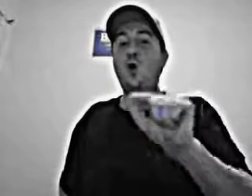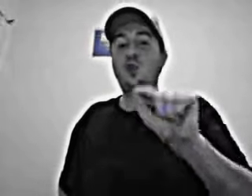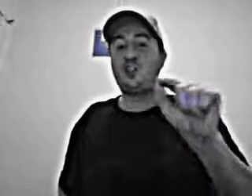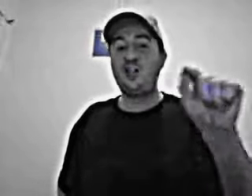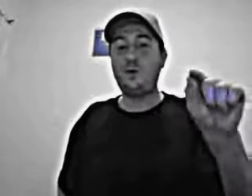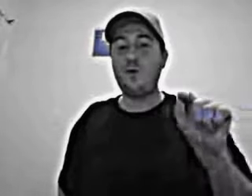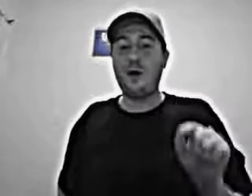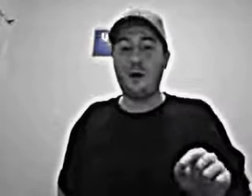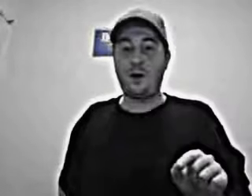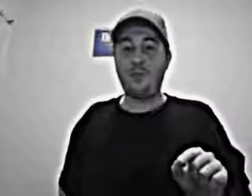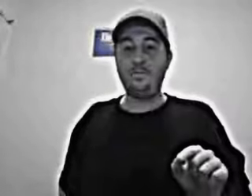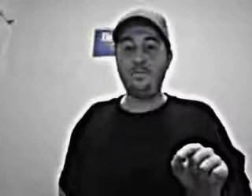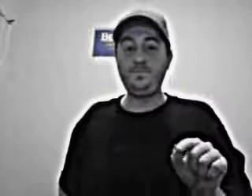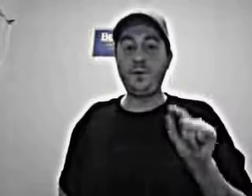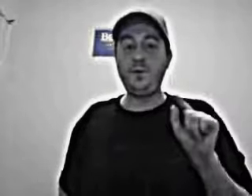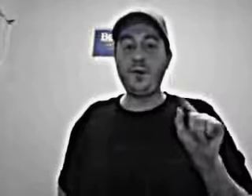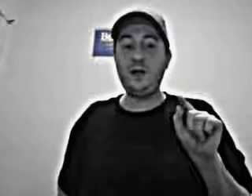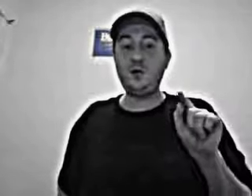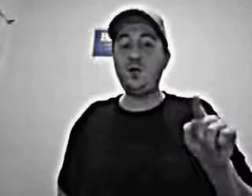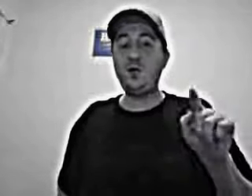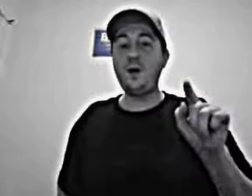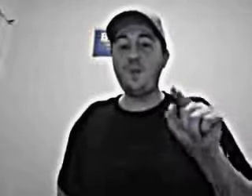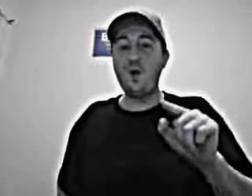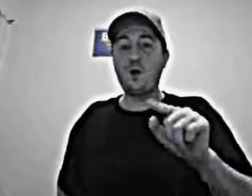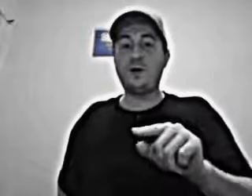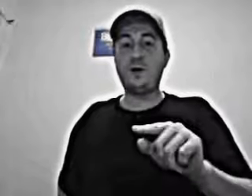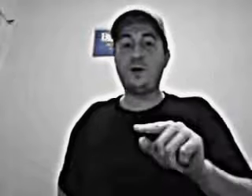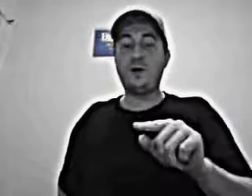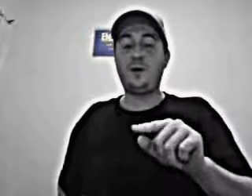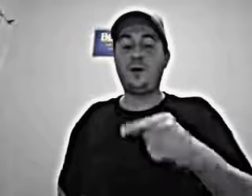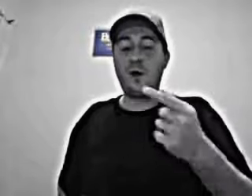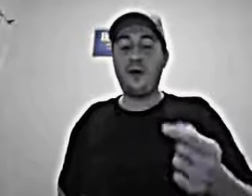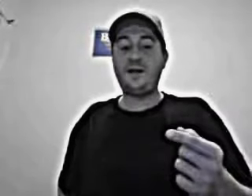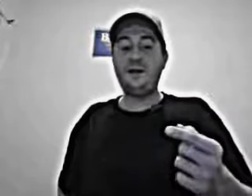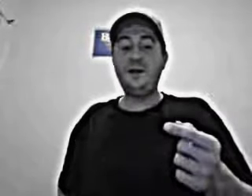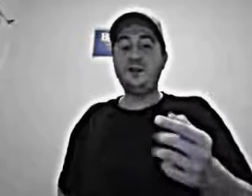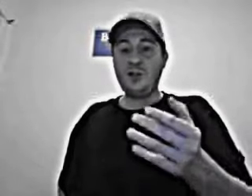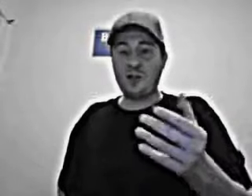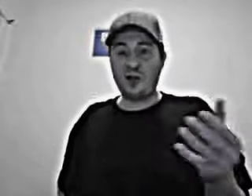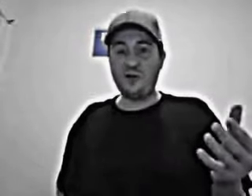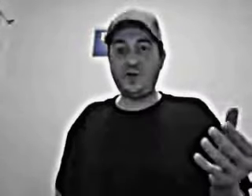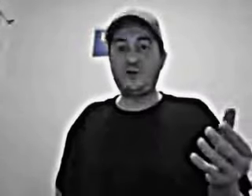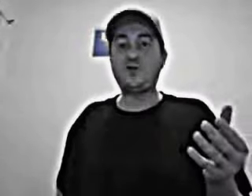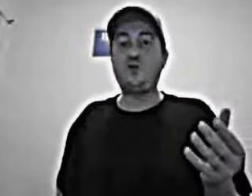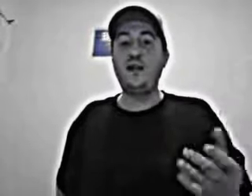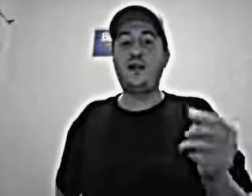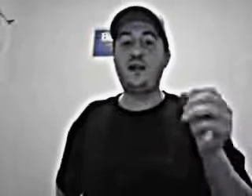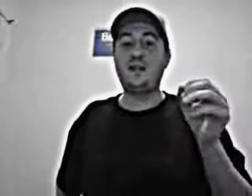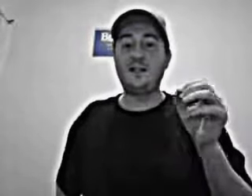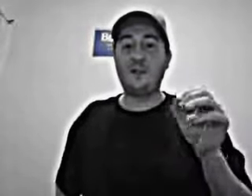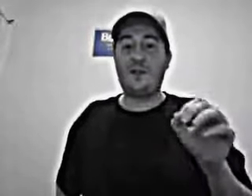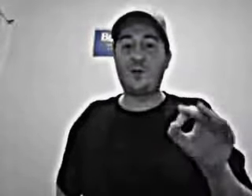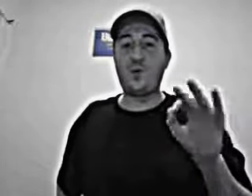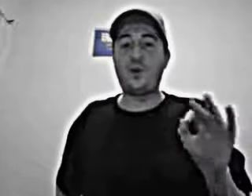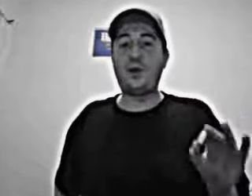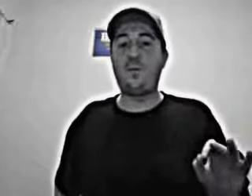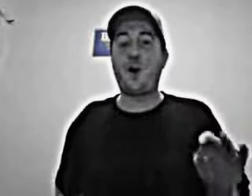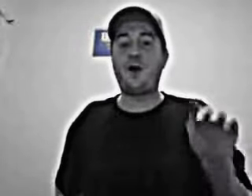horse she rode in on the Roy Moore uh race just shows that there's weakness with the Republican Party